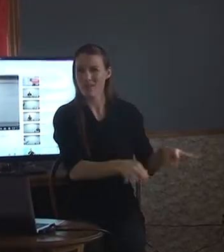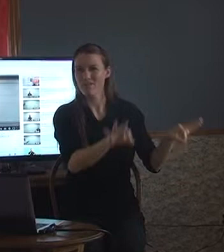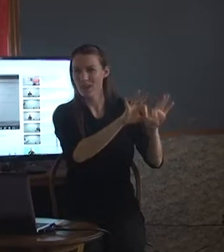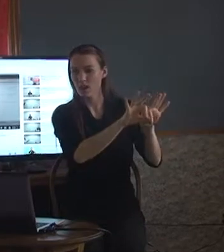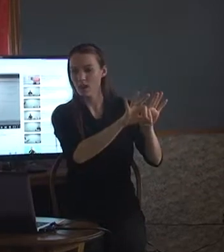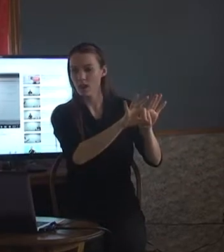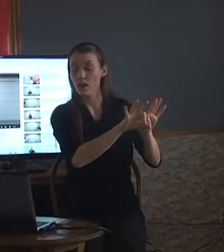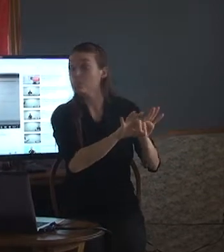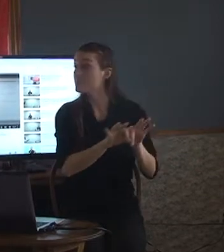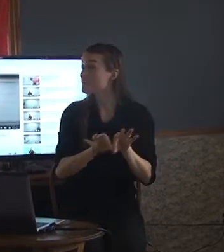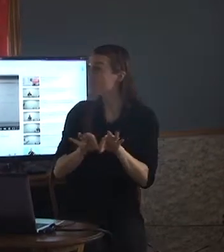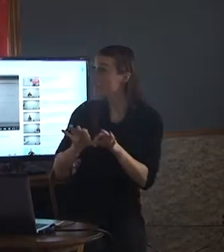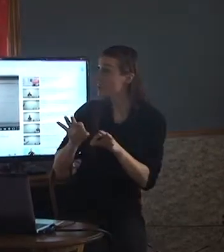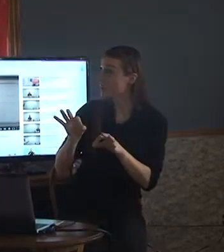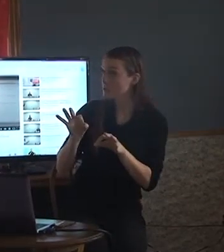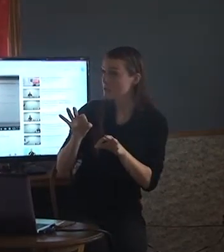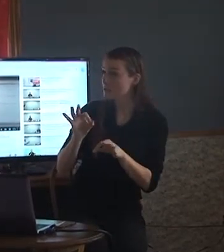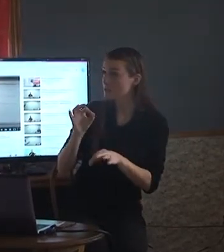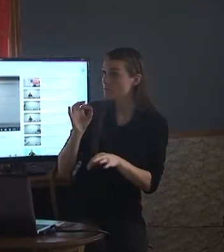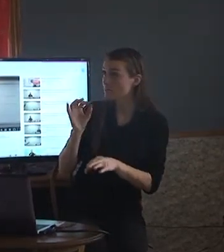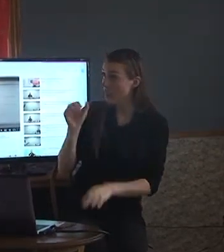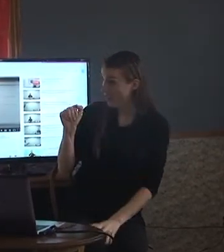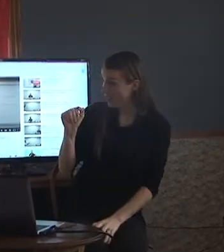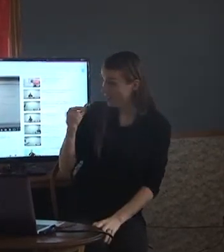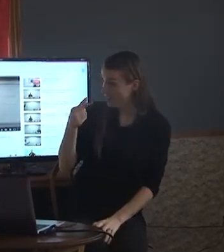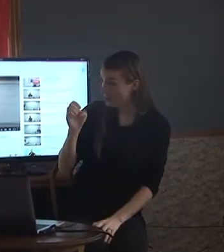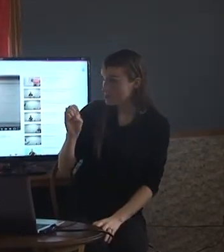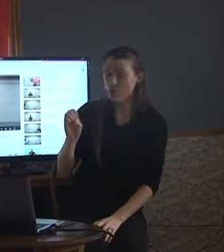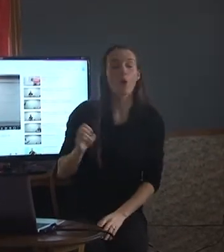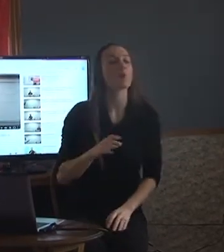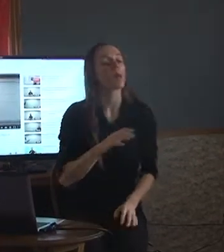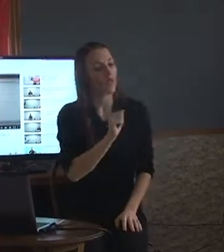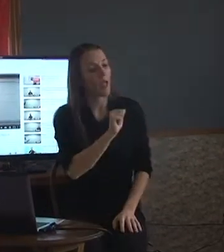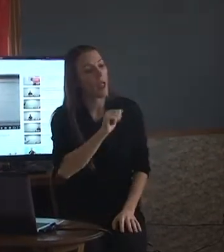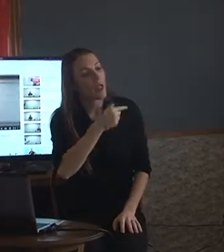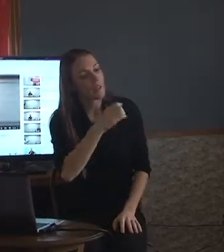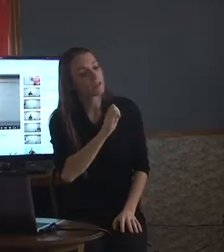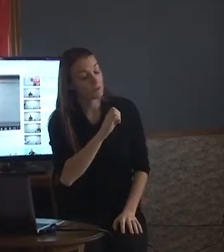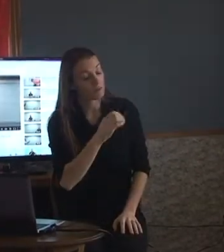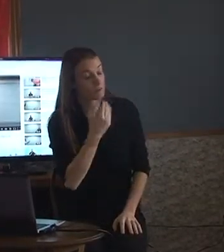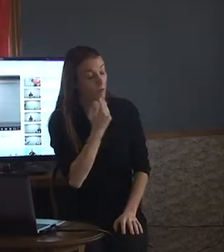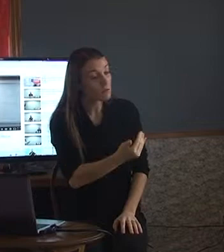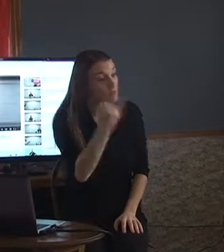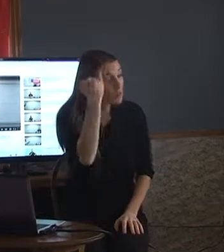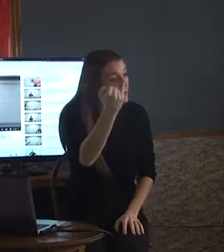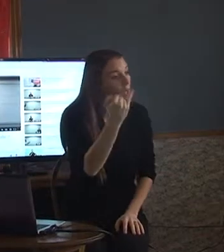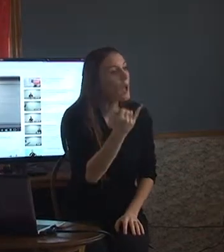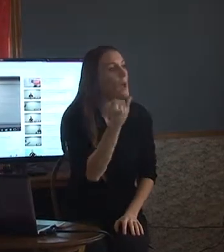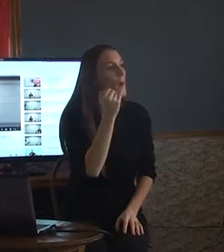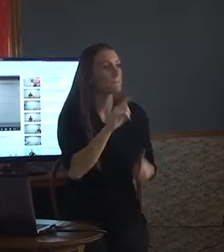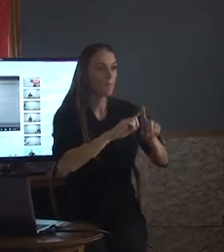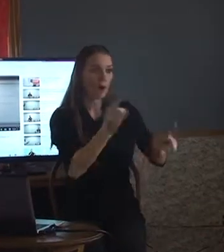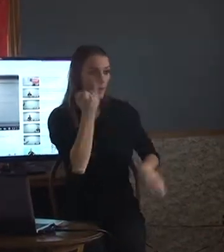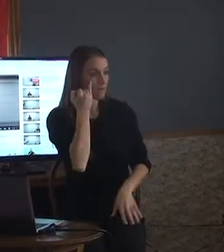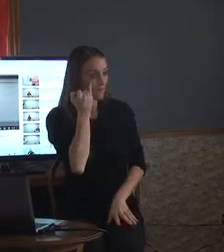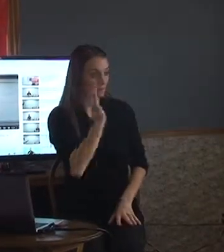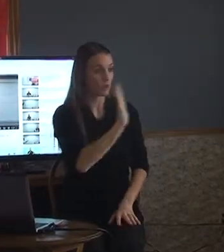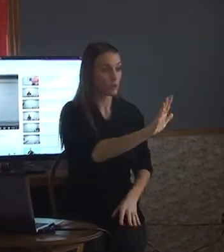What now? Well, age. If I took your age, and that was a good idea, but if I took your age and my age, and I subtracted